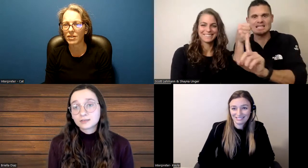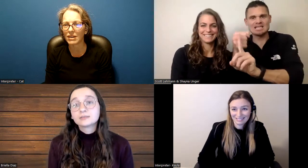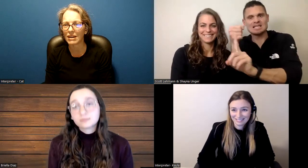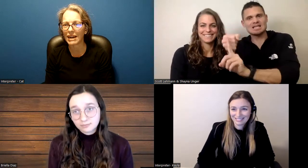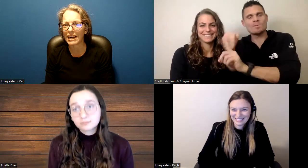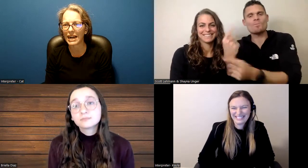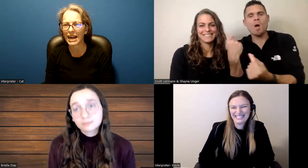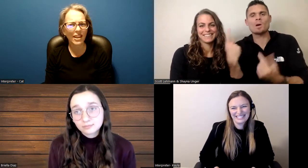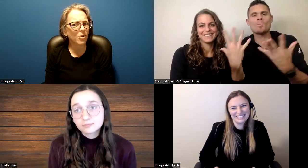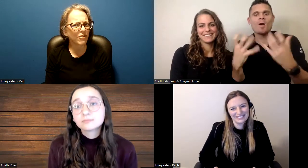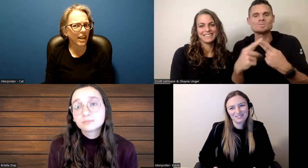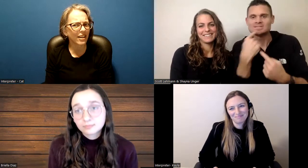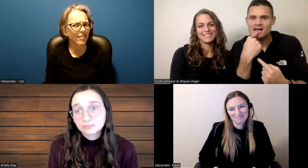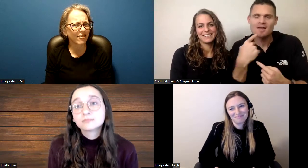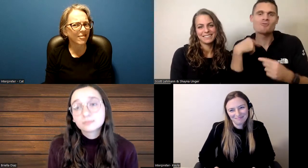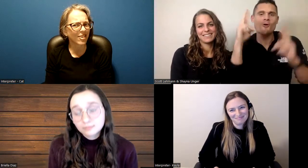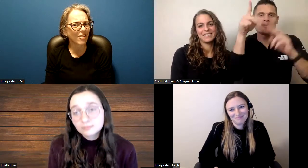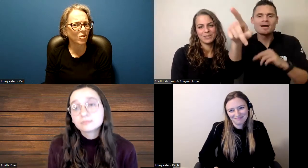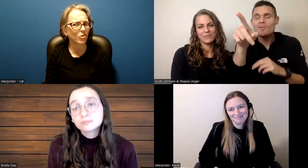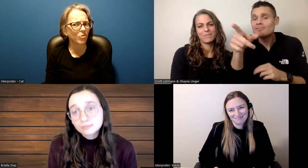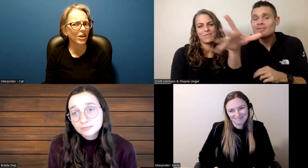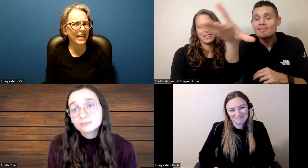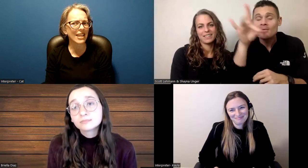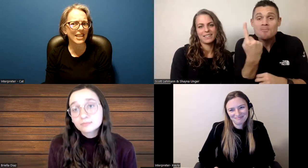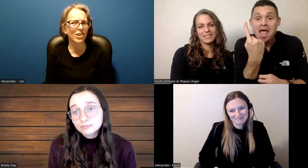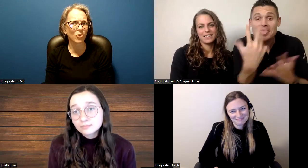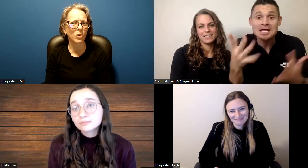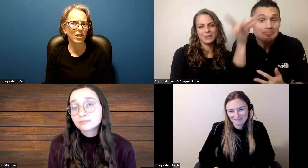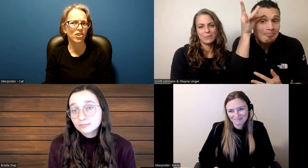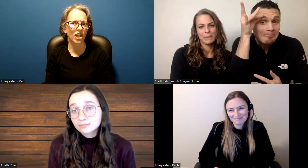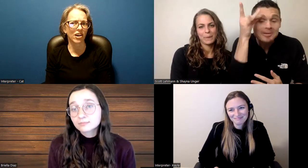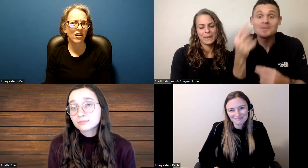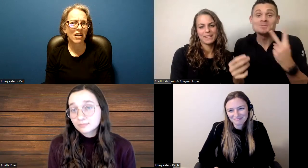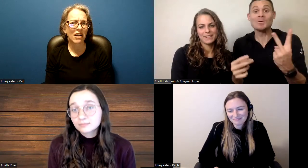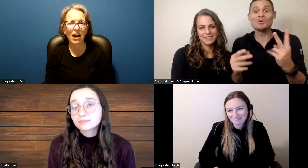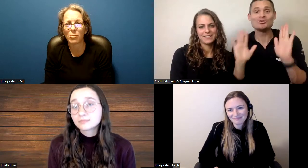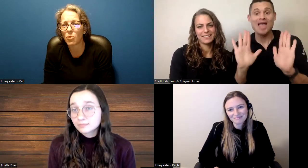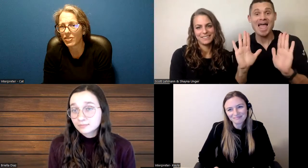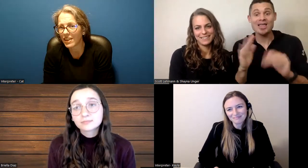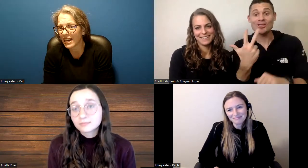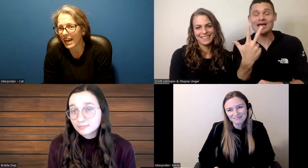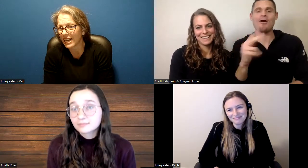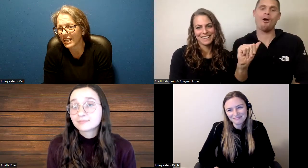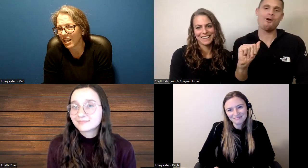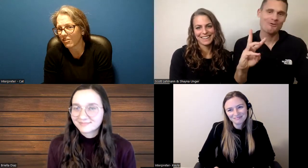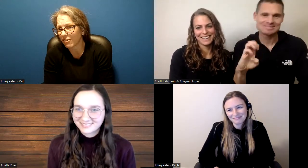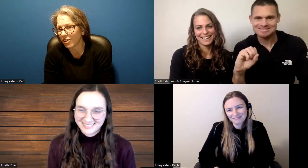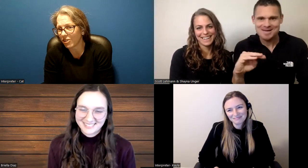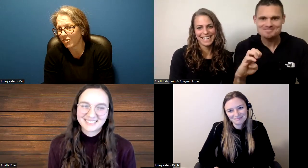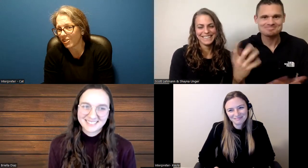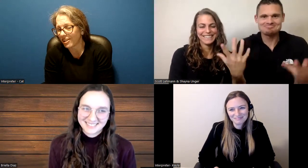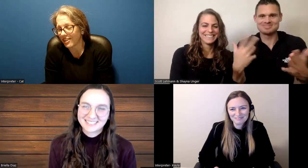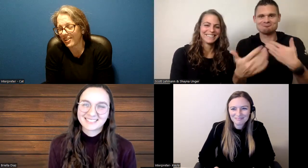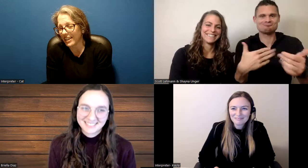Well, I think we've hit on several really key things we wanted to share. One thing I'd love for